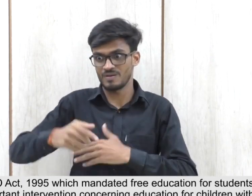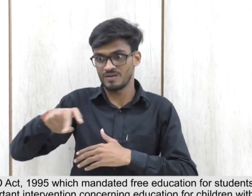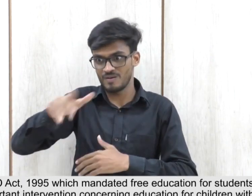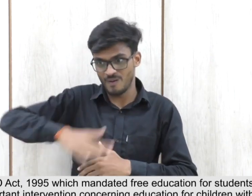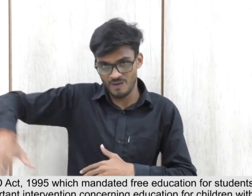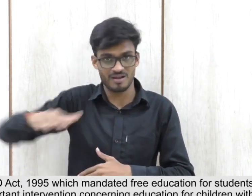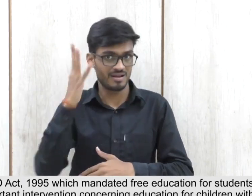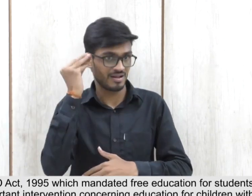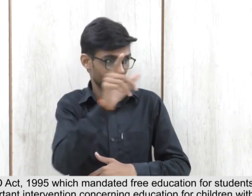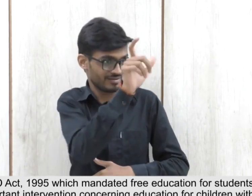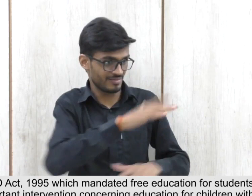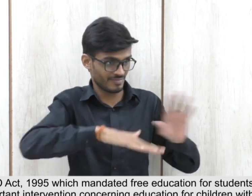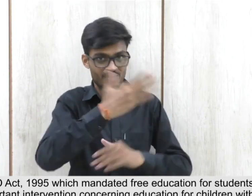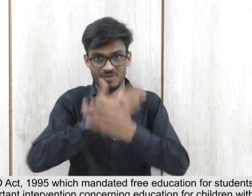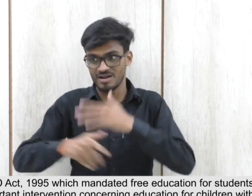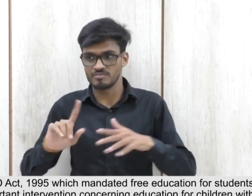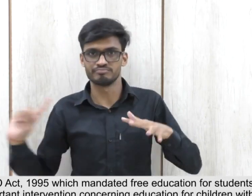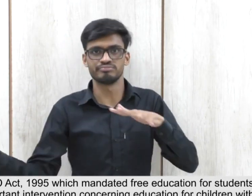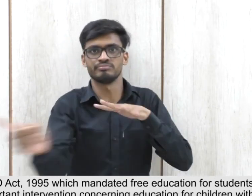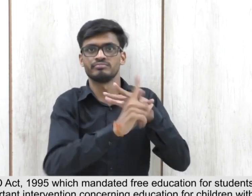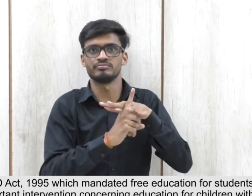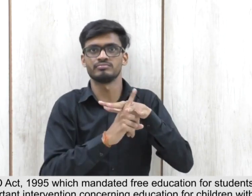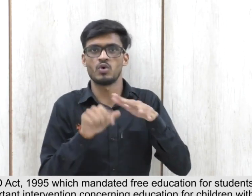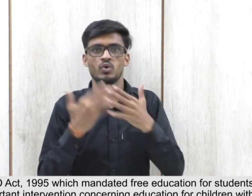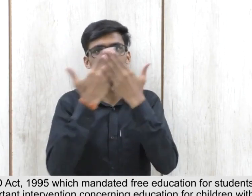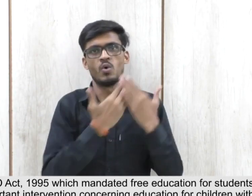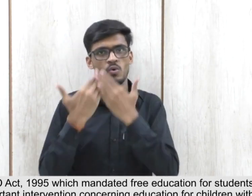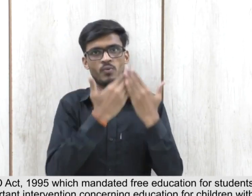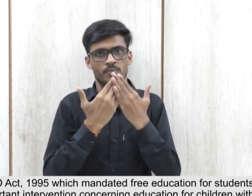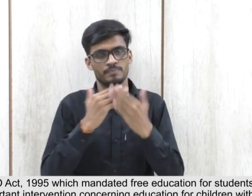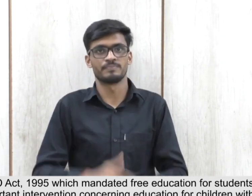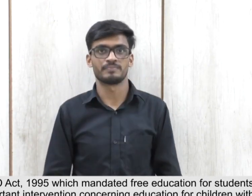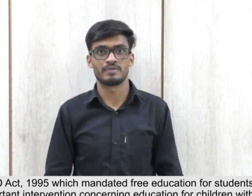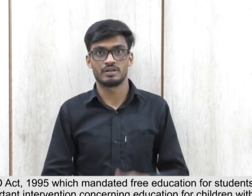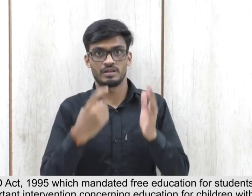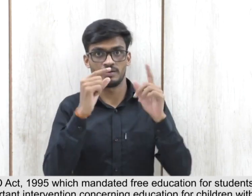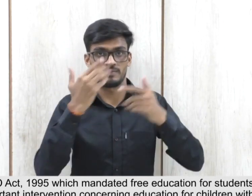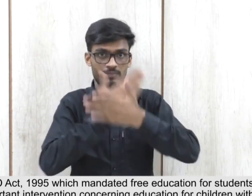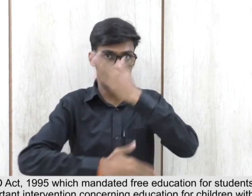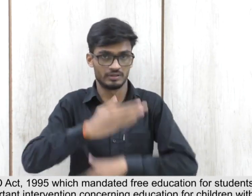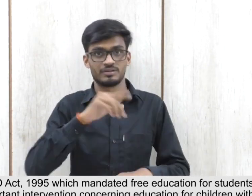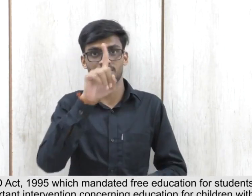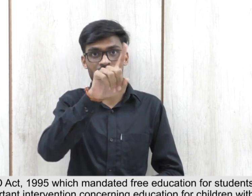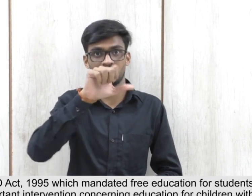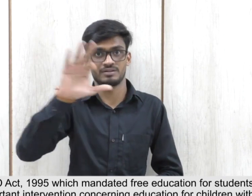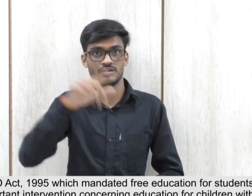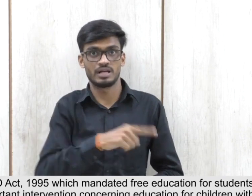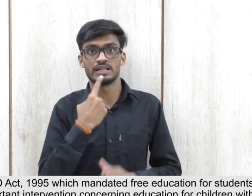Enactment of PWD Act 1995, which mandated free education for students with disability, was an important intervention concerning education for children with